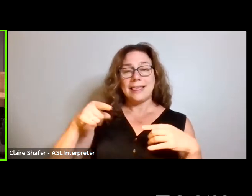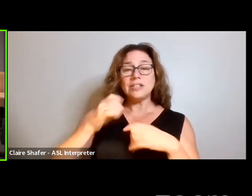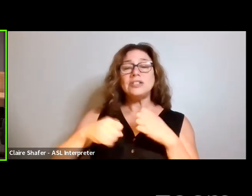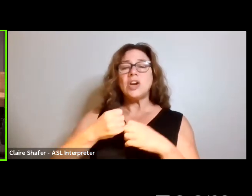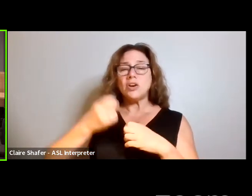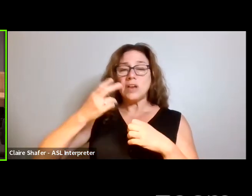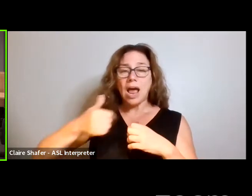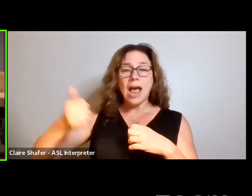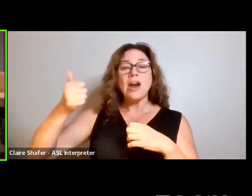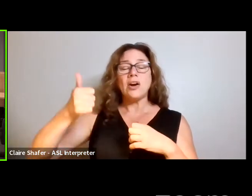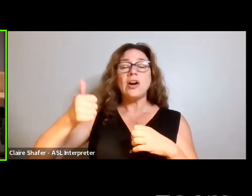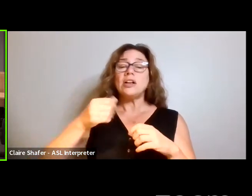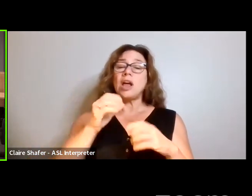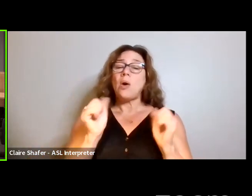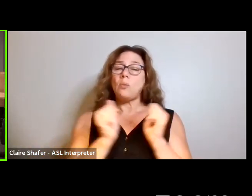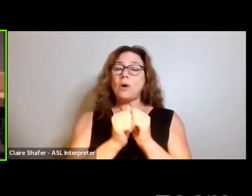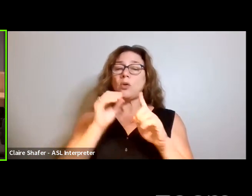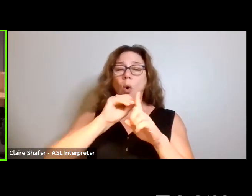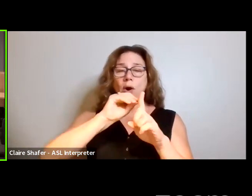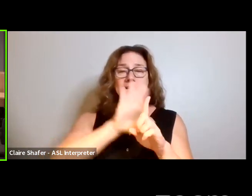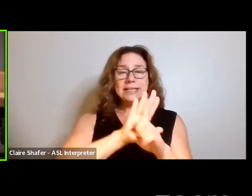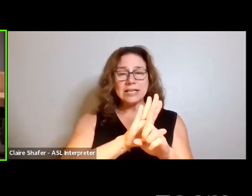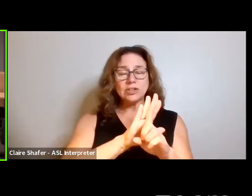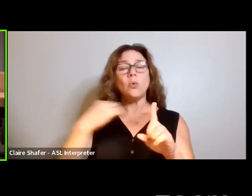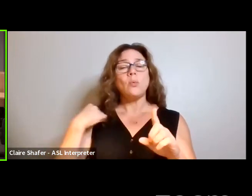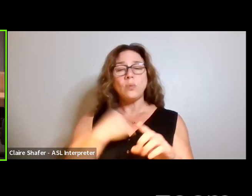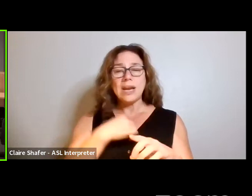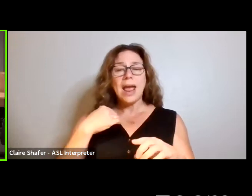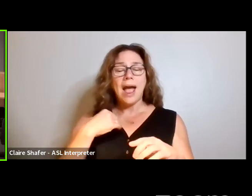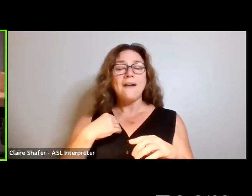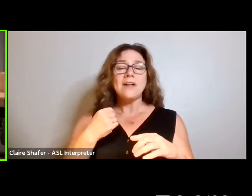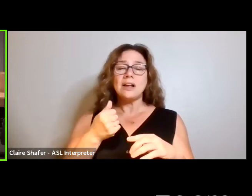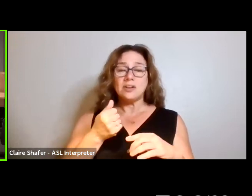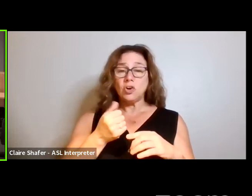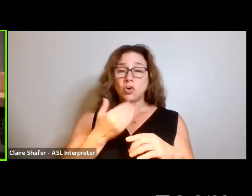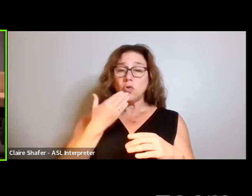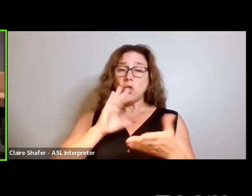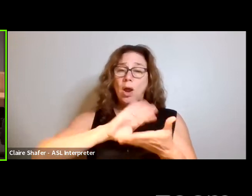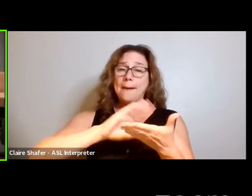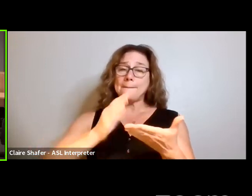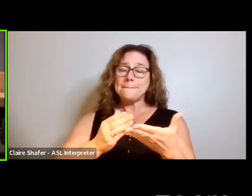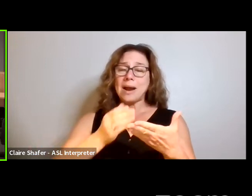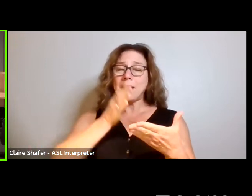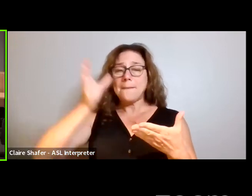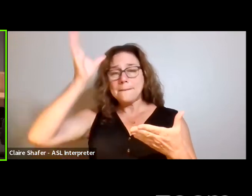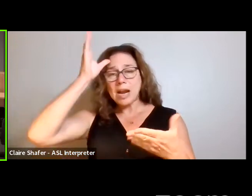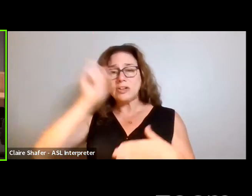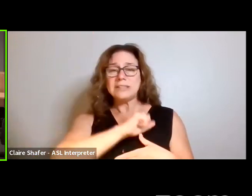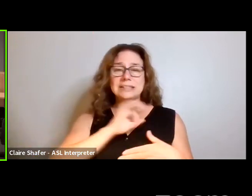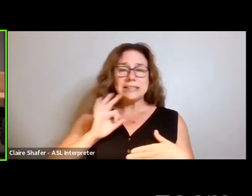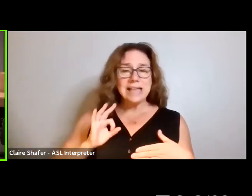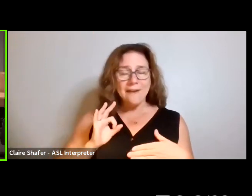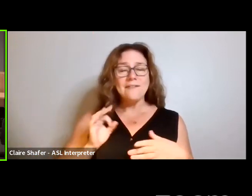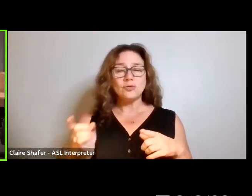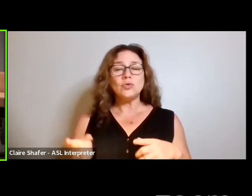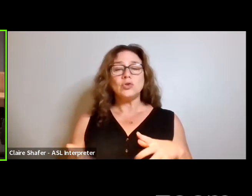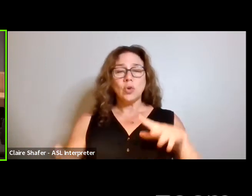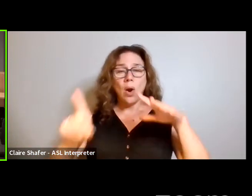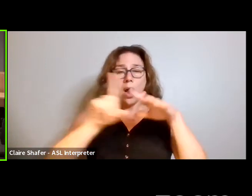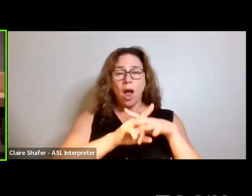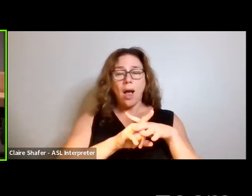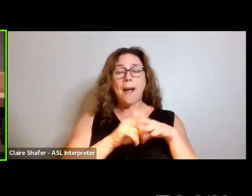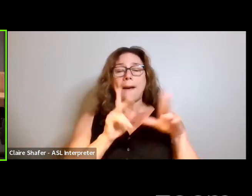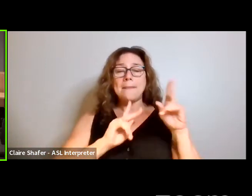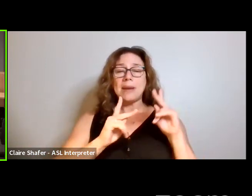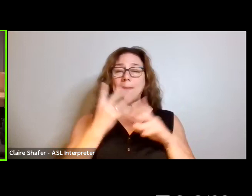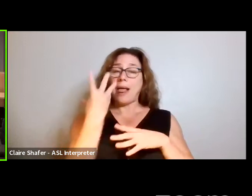amount of parents and students that showed up. It was much more well attended than years past. They seemed to walk out with smiles,